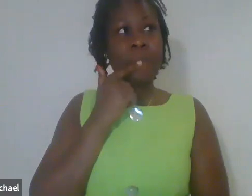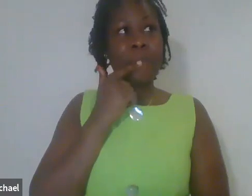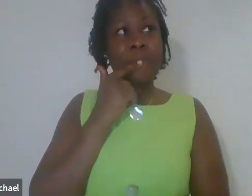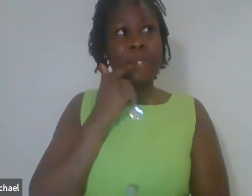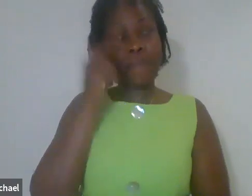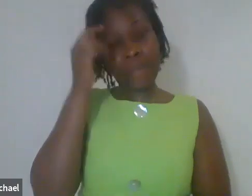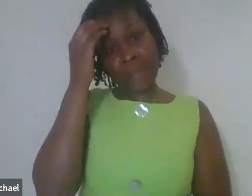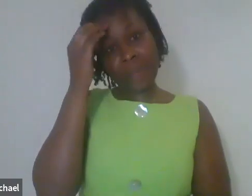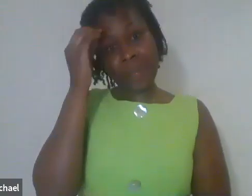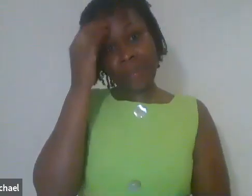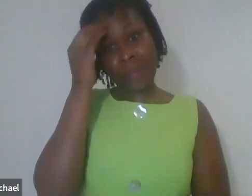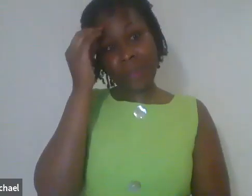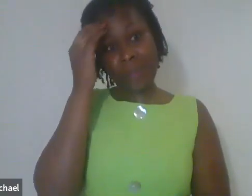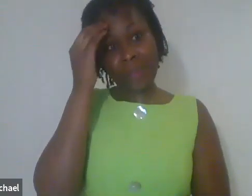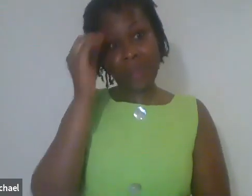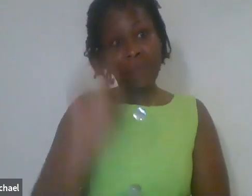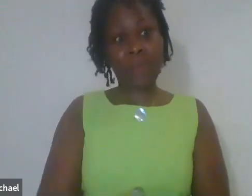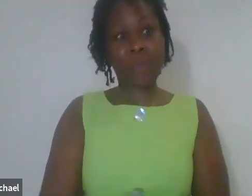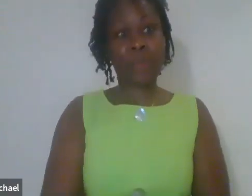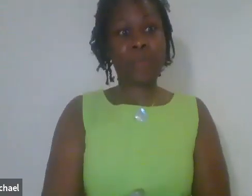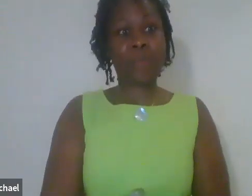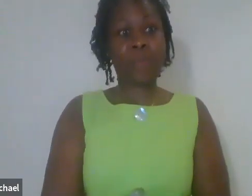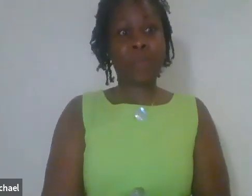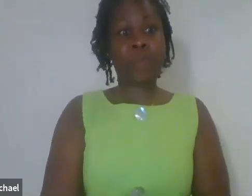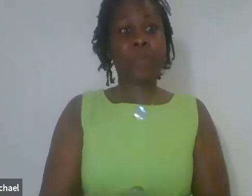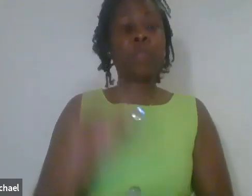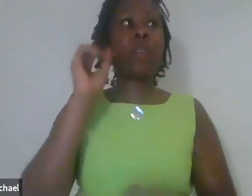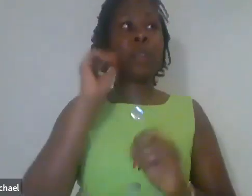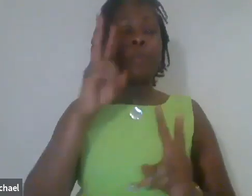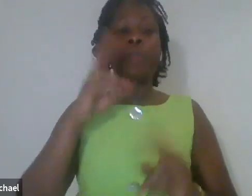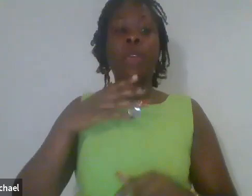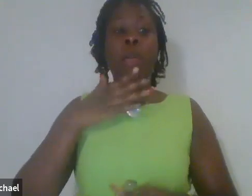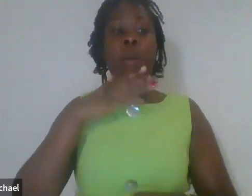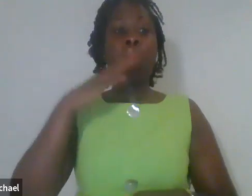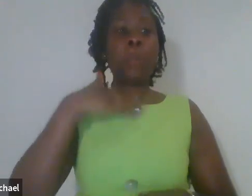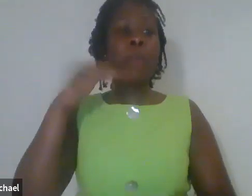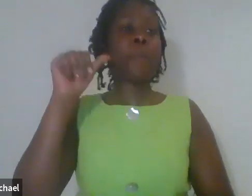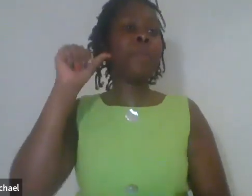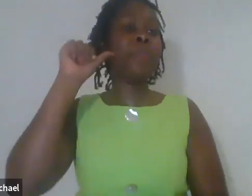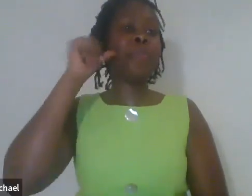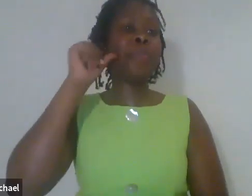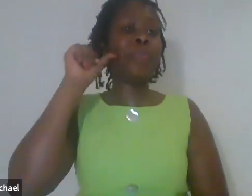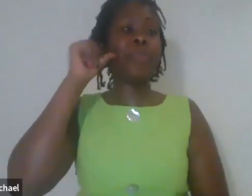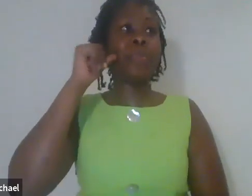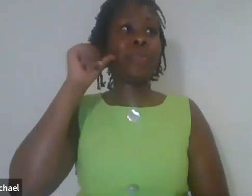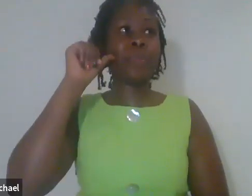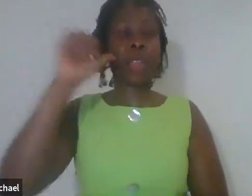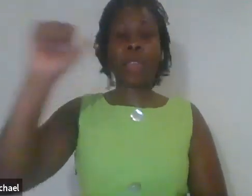good. I have already done so, Jen. Thank you. I don't see your video. People, today, are you on strike?